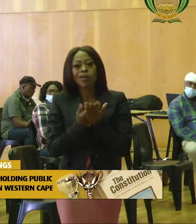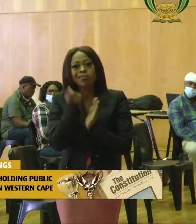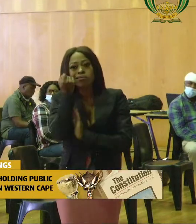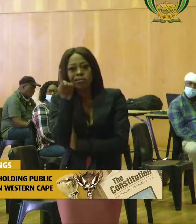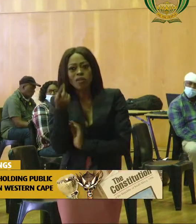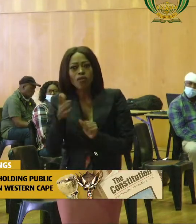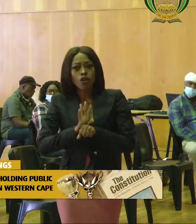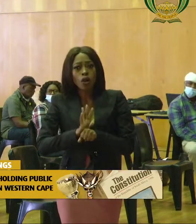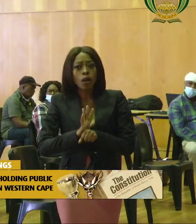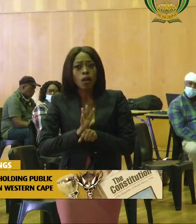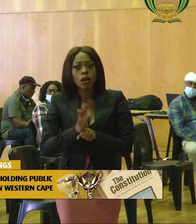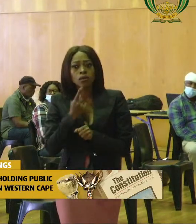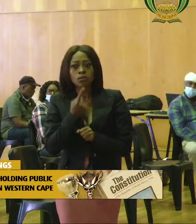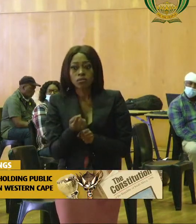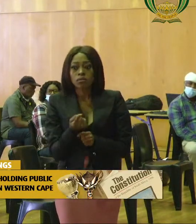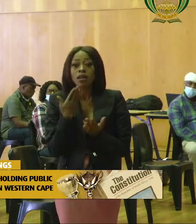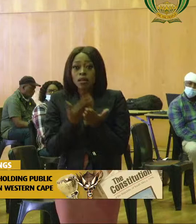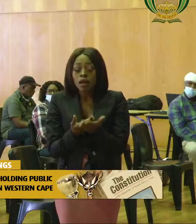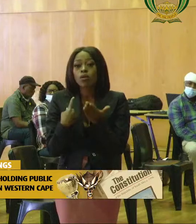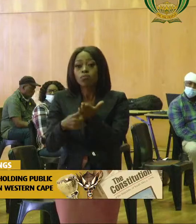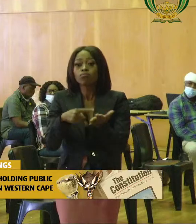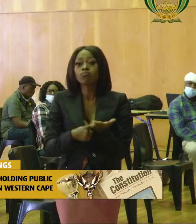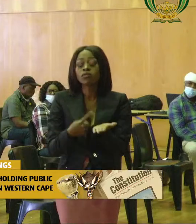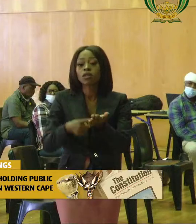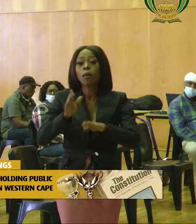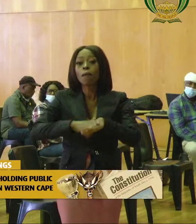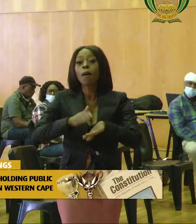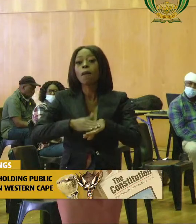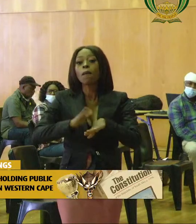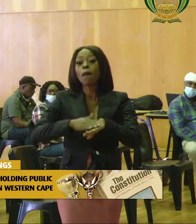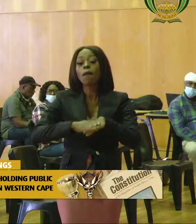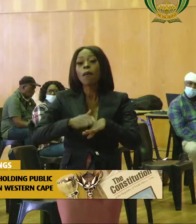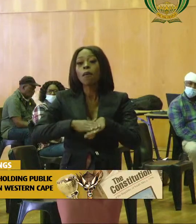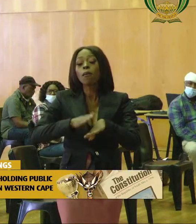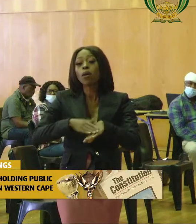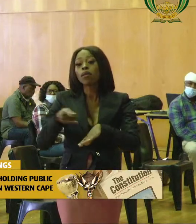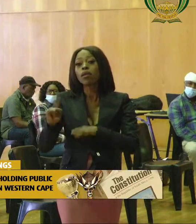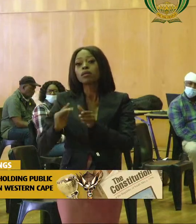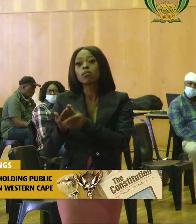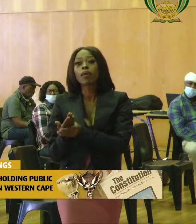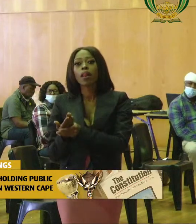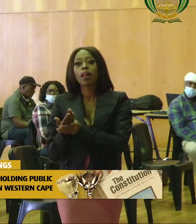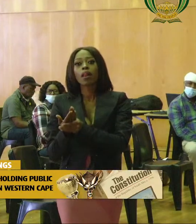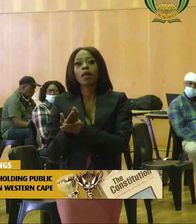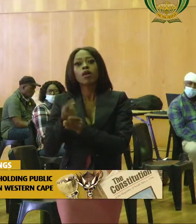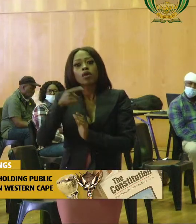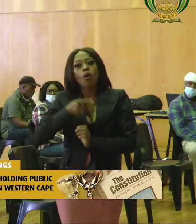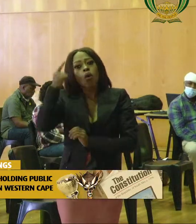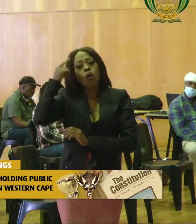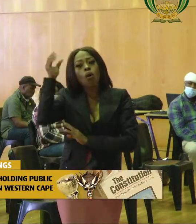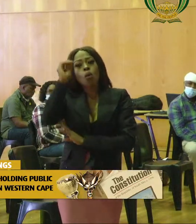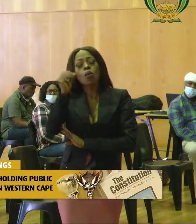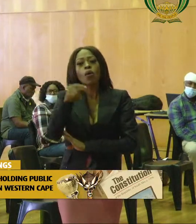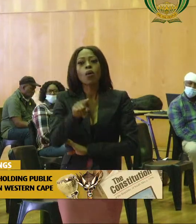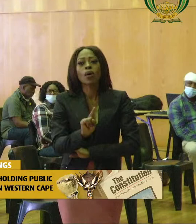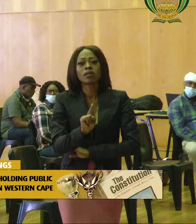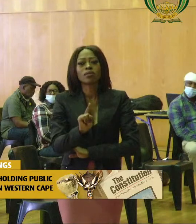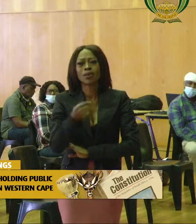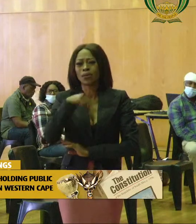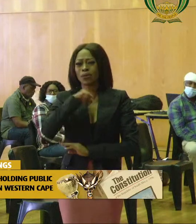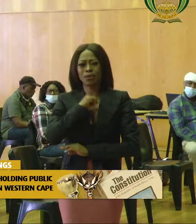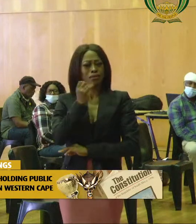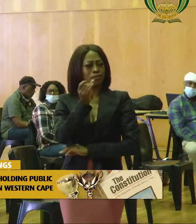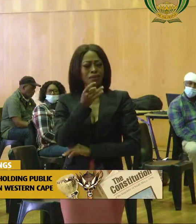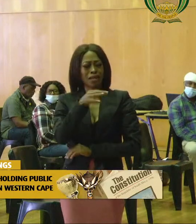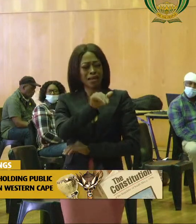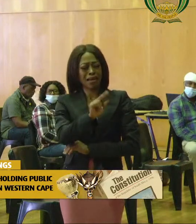people interested in debating the PR and what have you. Or we are not threatened by, the ANC